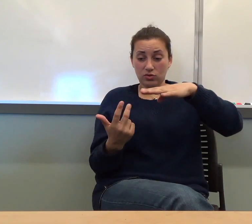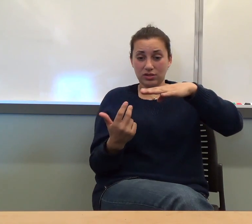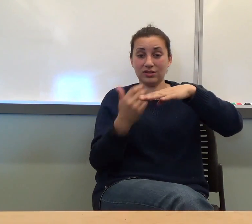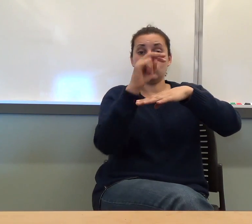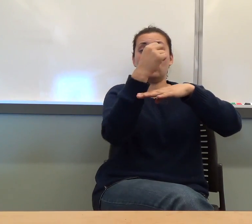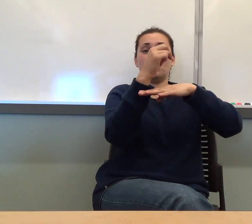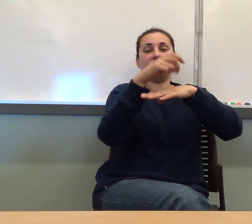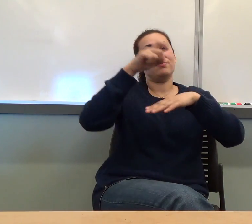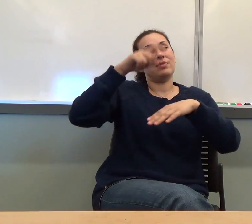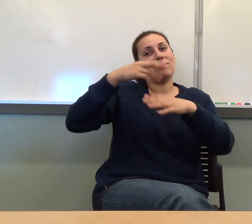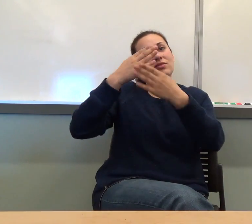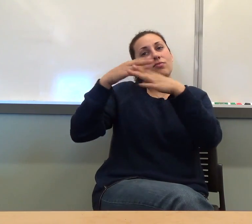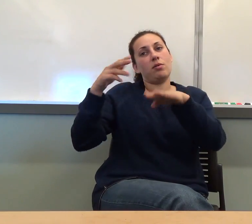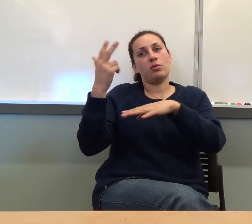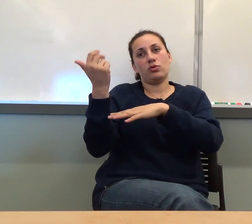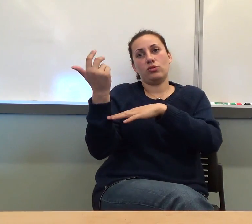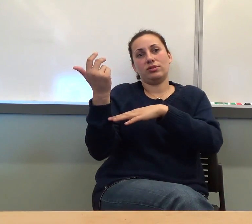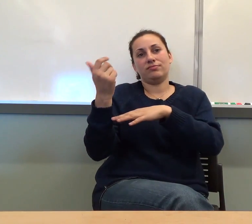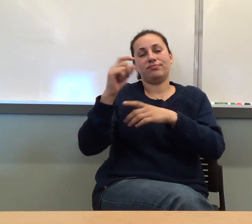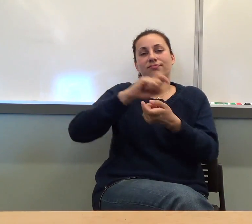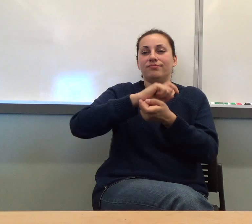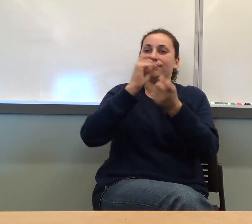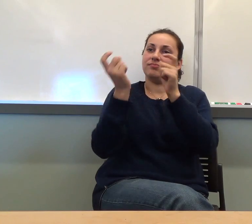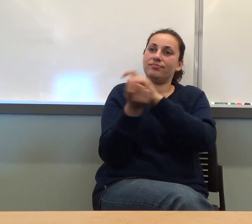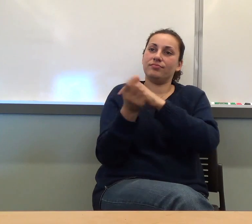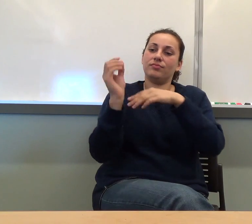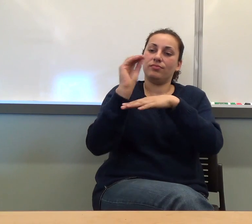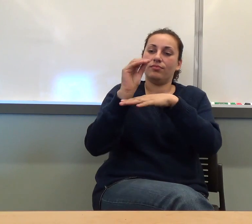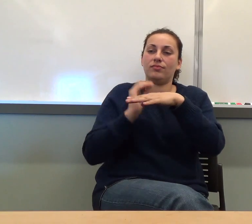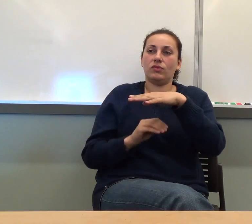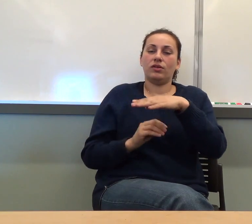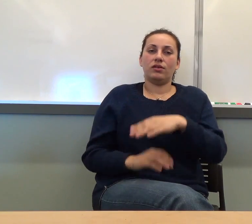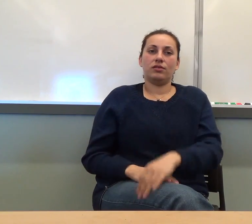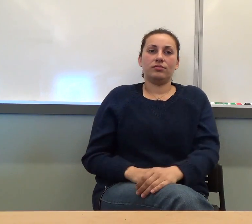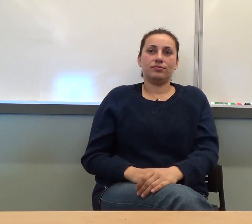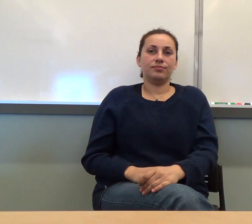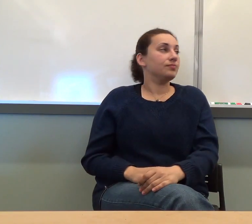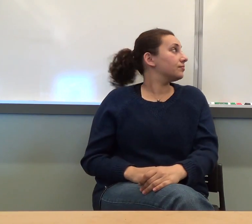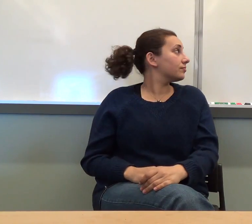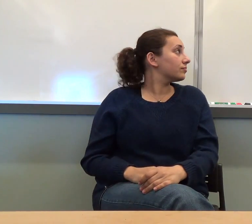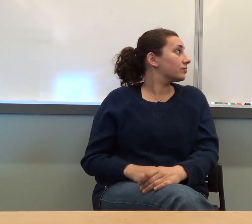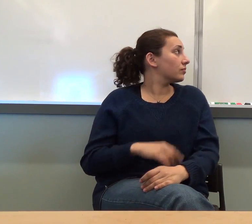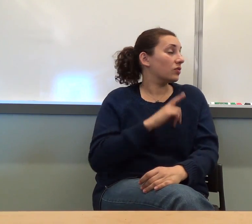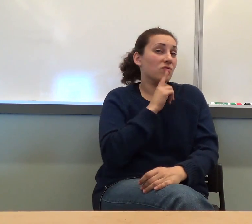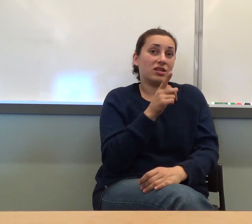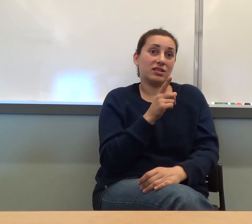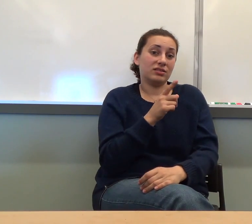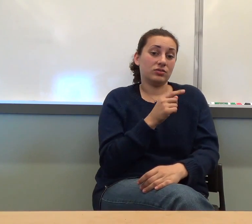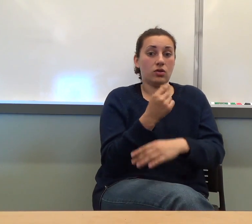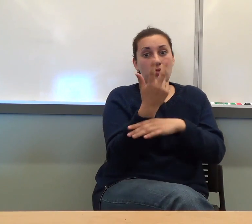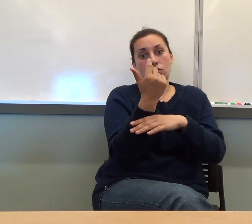by 13, or else we'll change the fraction. So, in essence, all we're doing is dividing 13 into